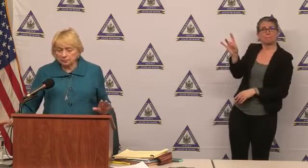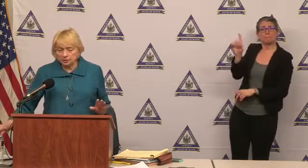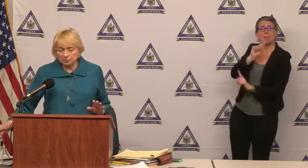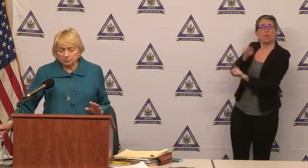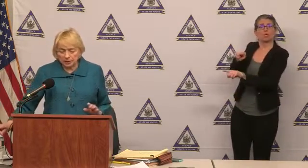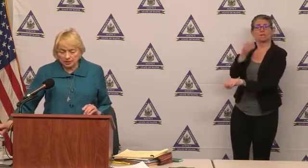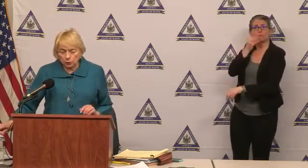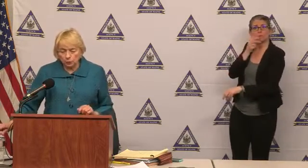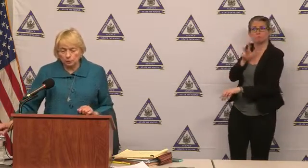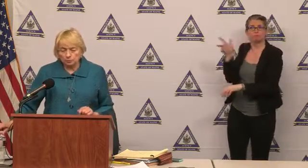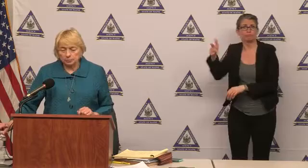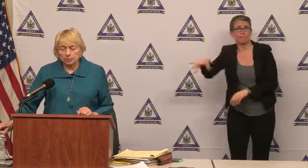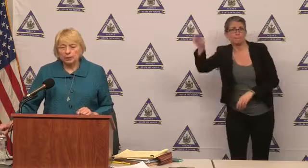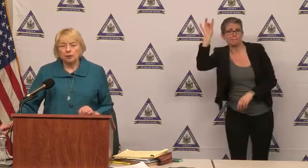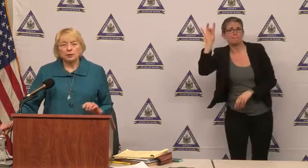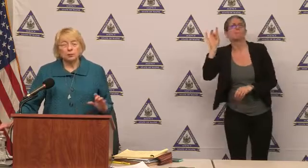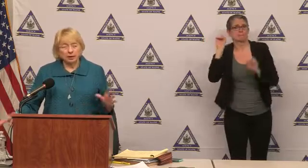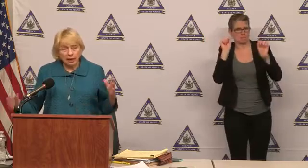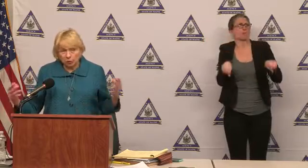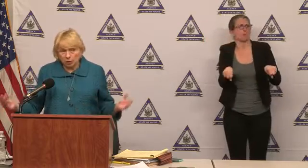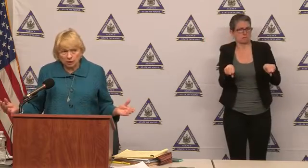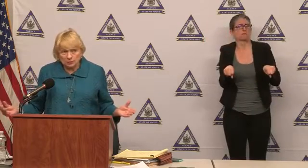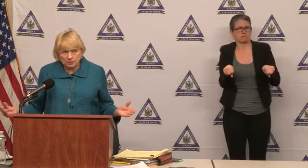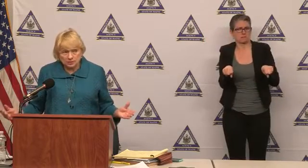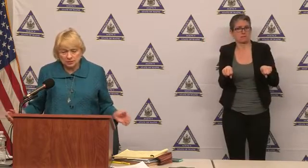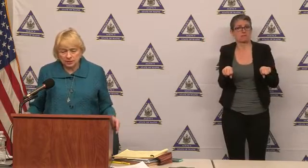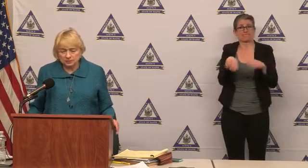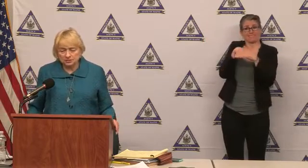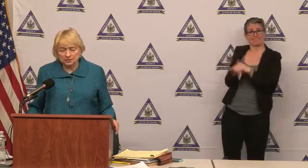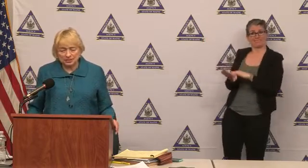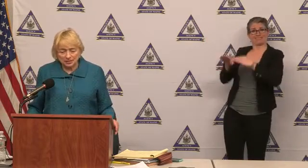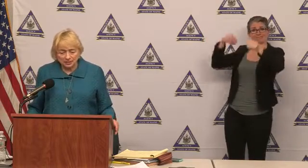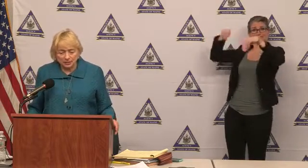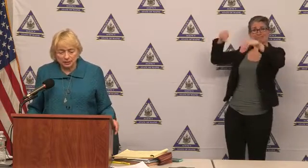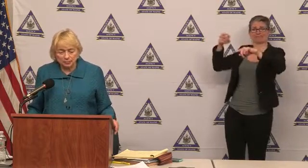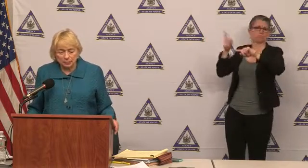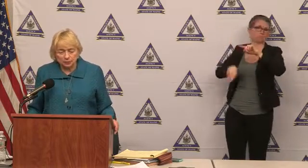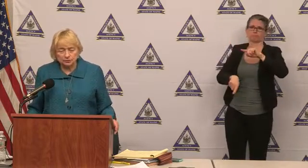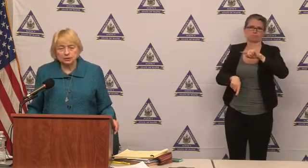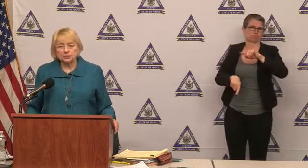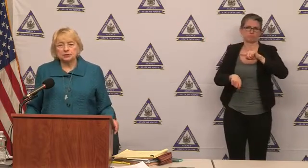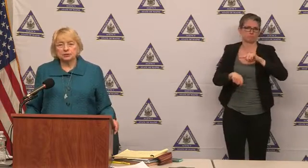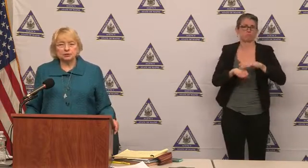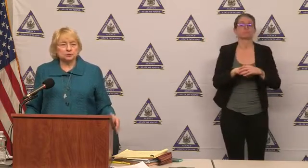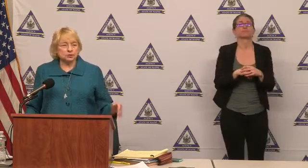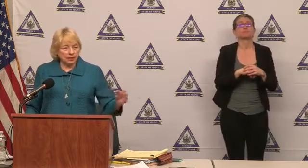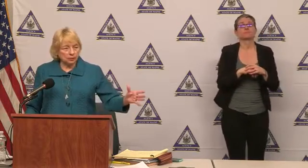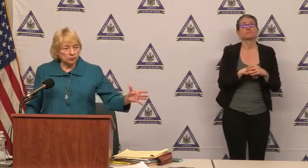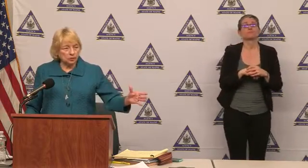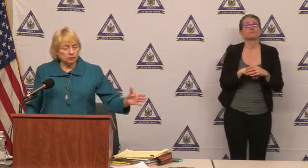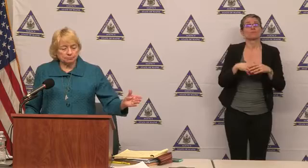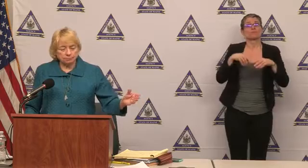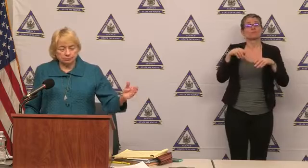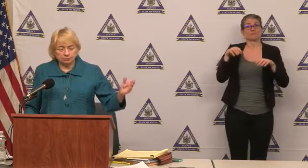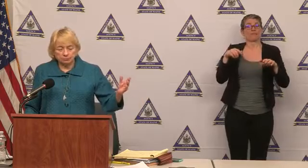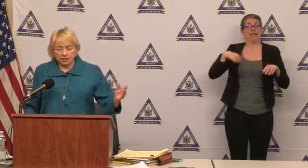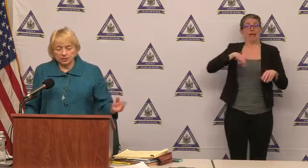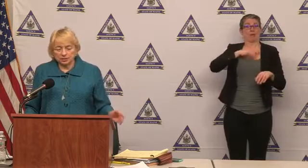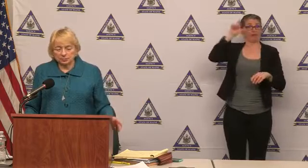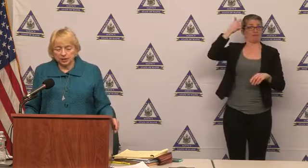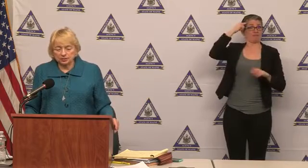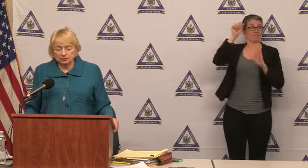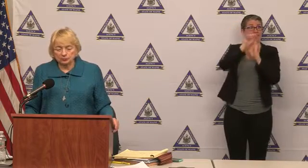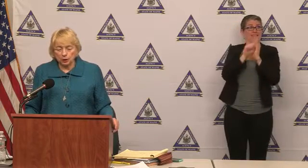State government remains open, but our offices have significantly moved to telework